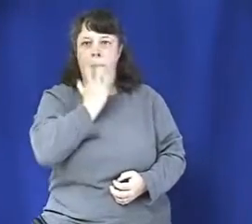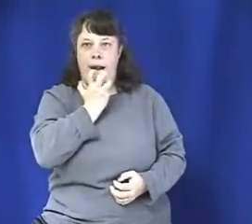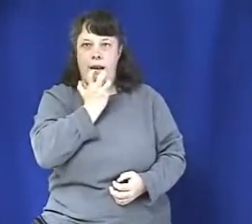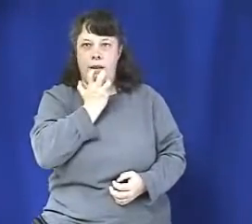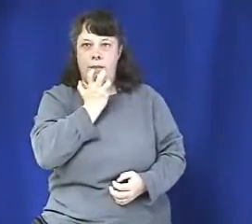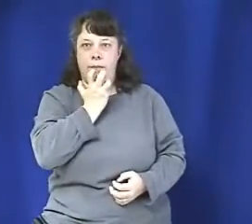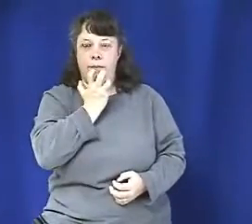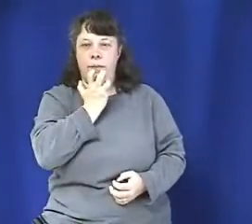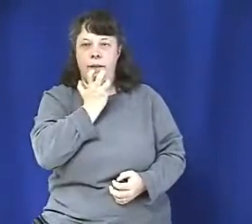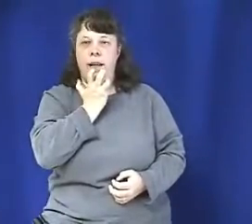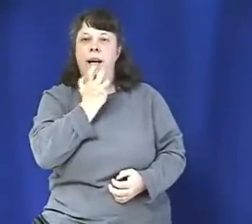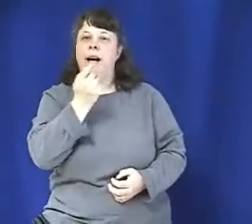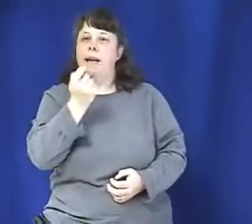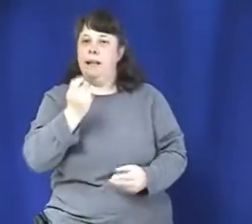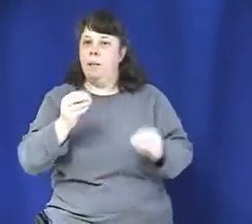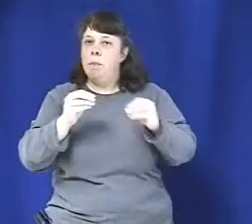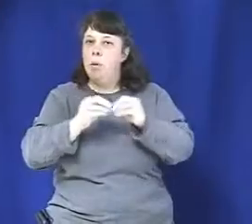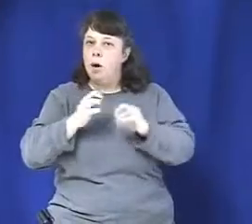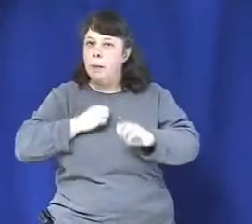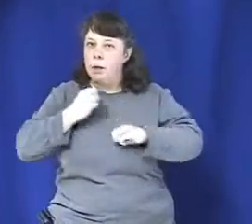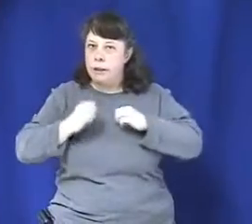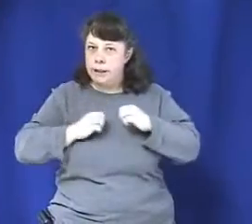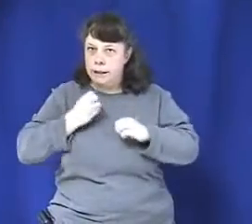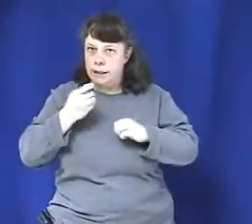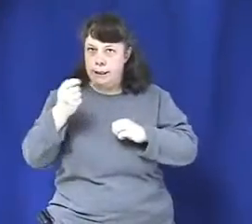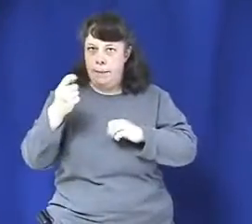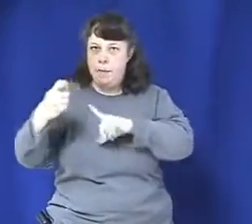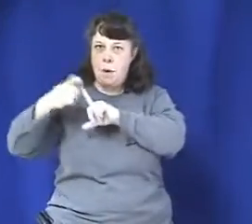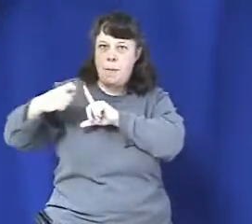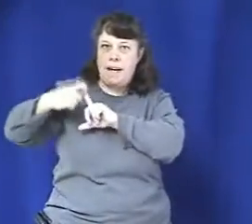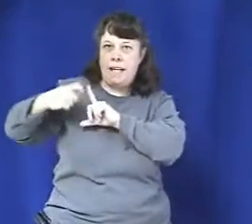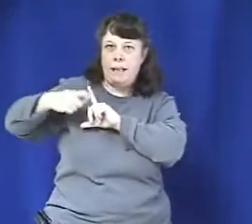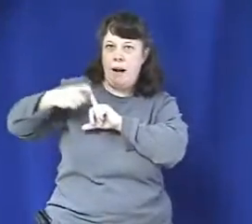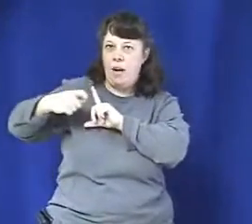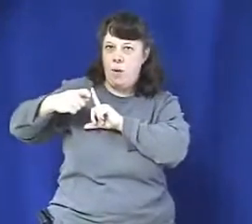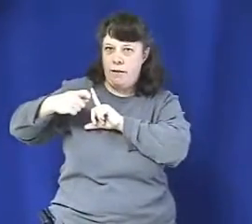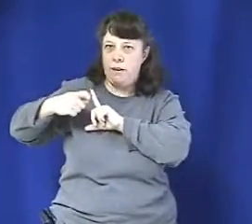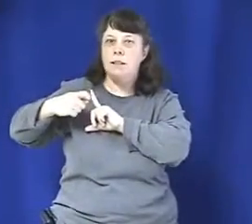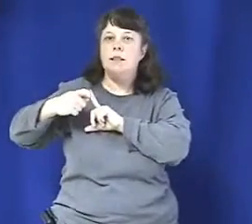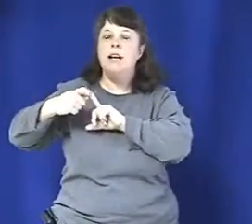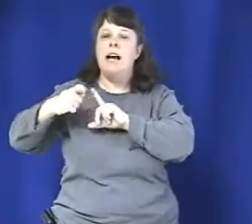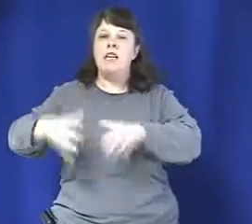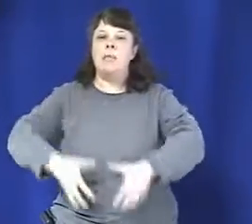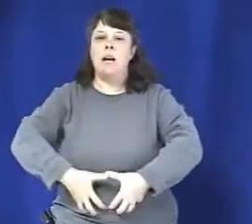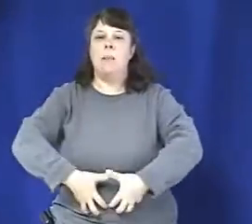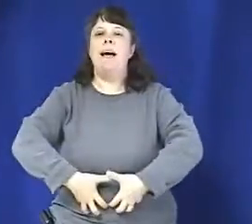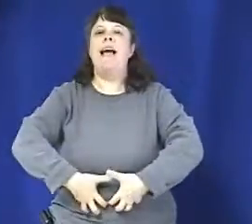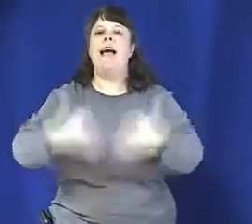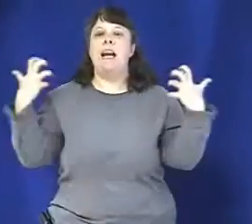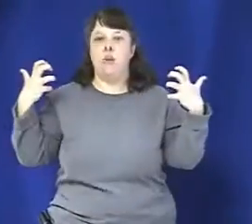mad. A little bit more emotion, a little bit more picking by whoever, and you become angry.